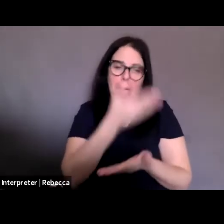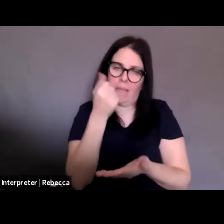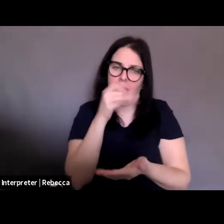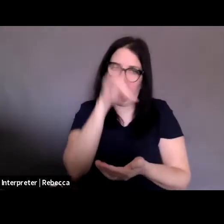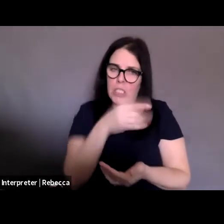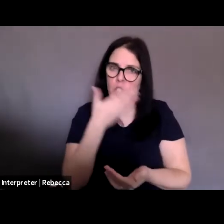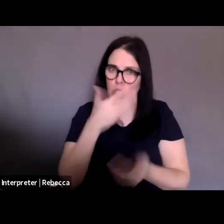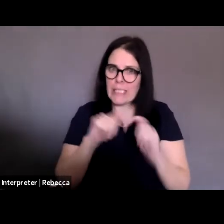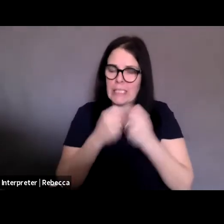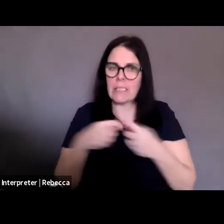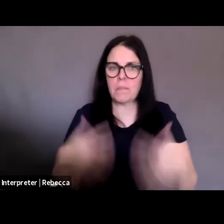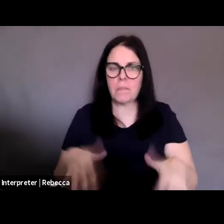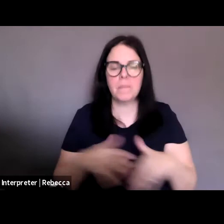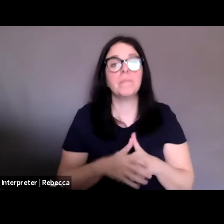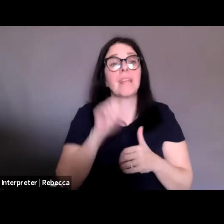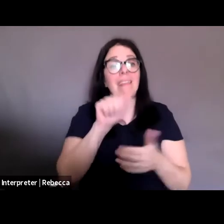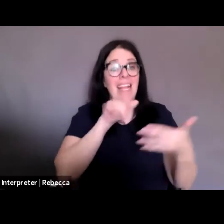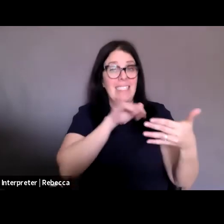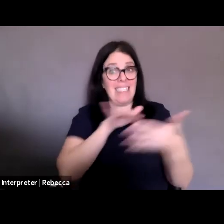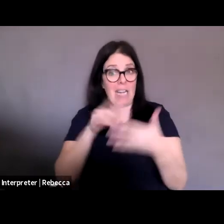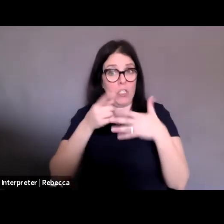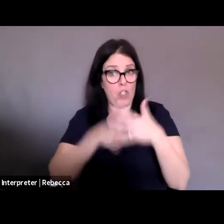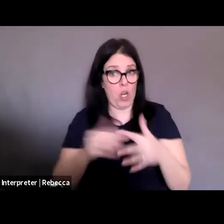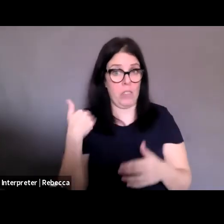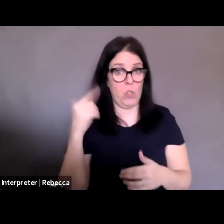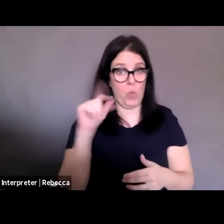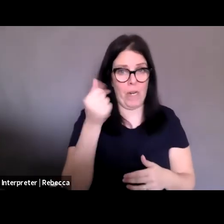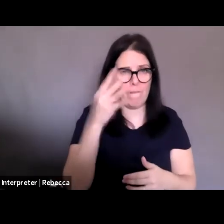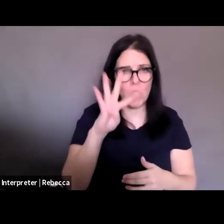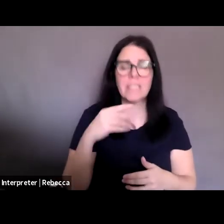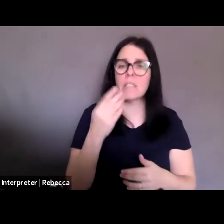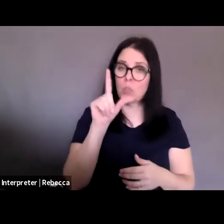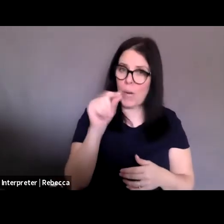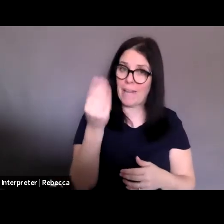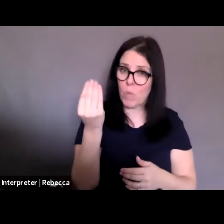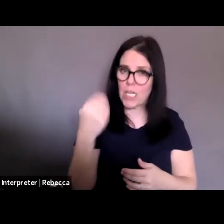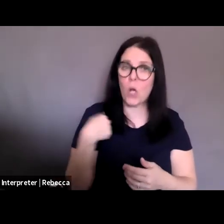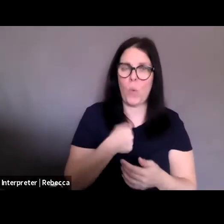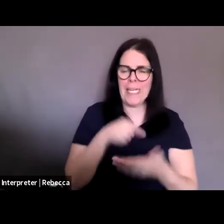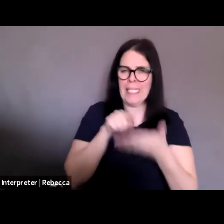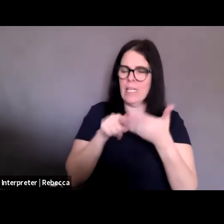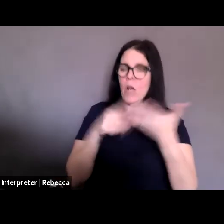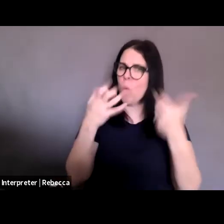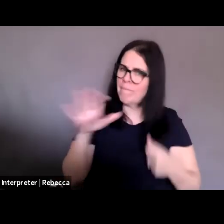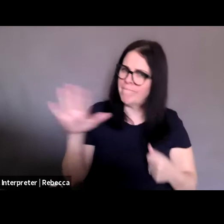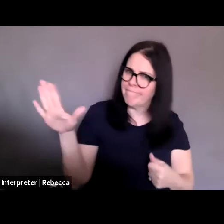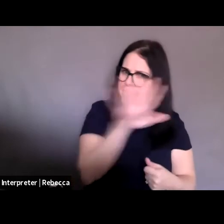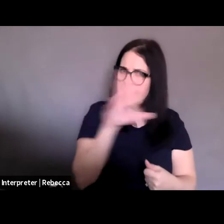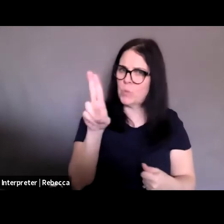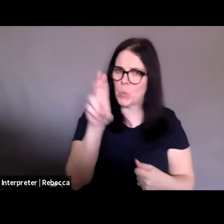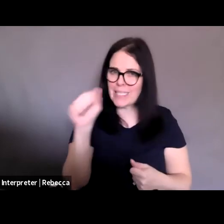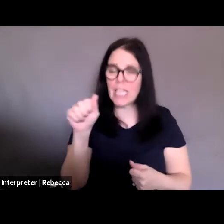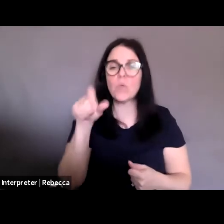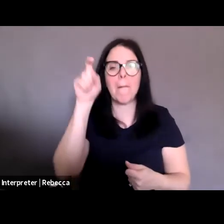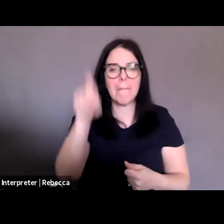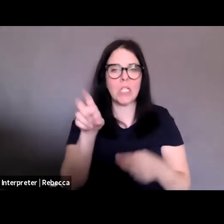study launched in 2014, and here's what we looked at. We wanted a national picture, so we had to use